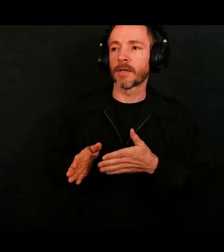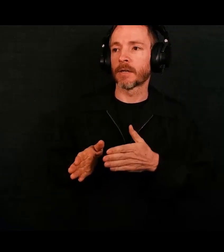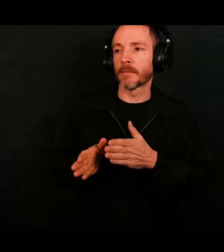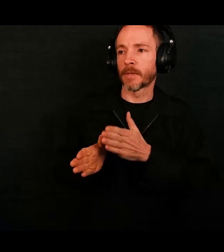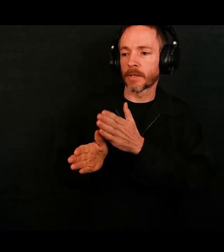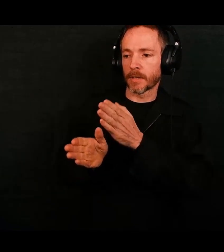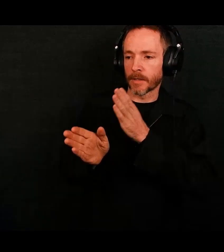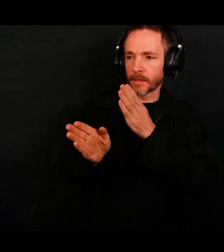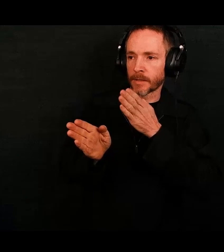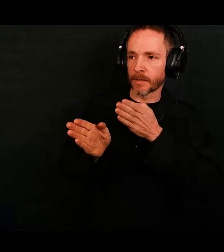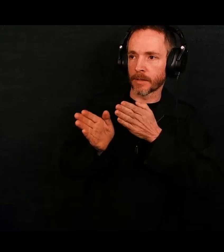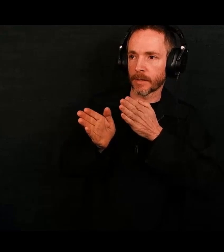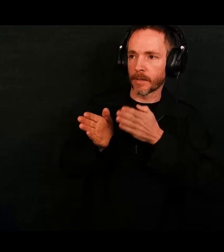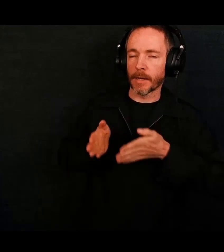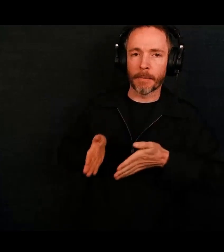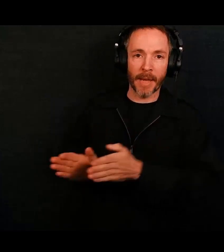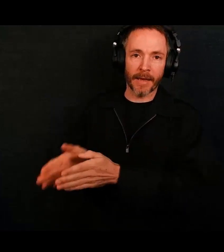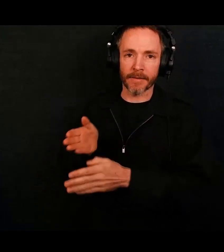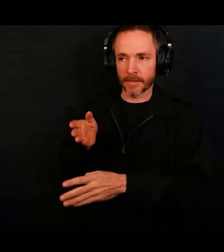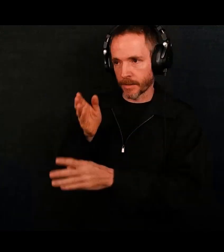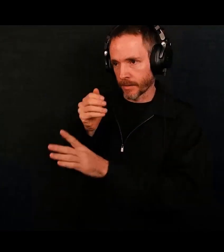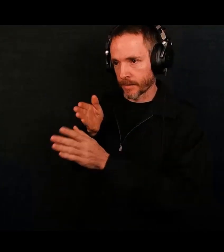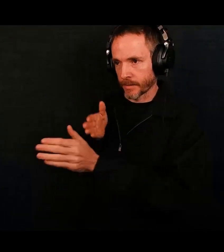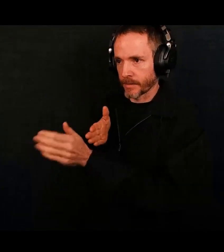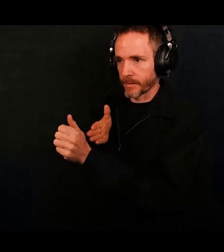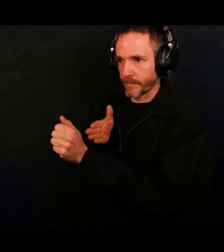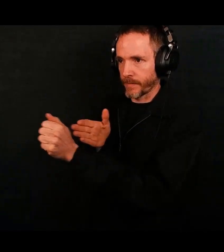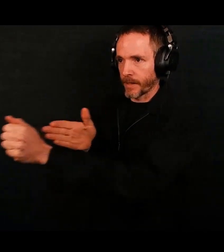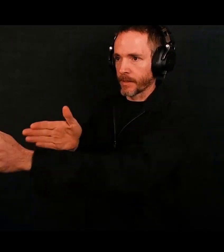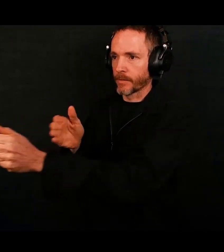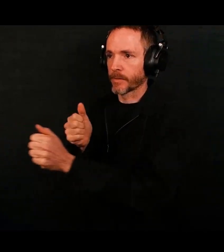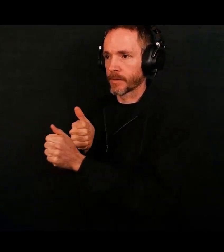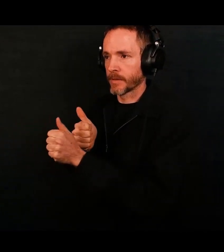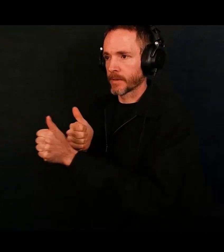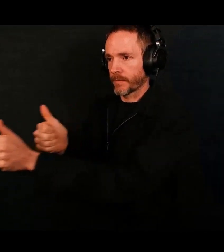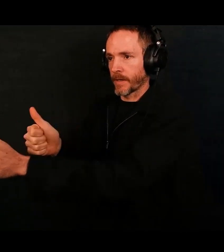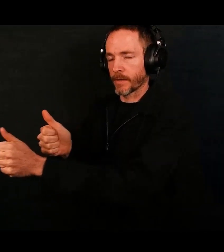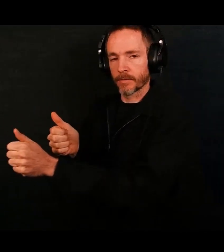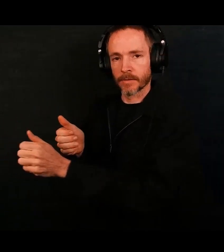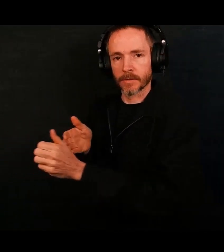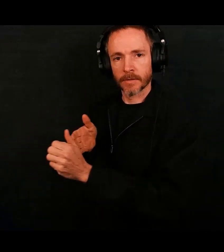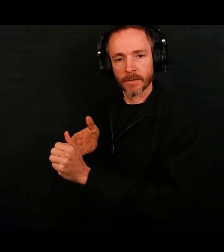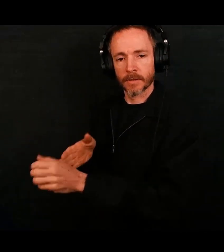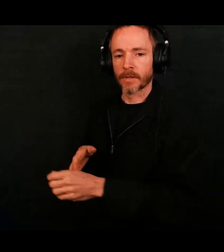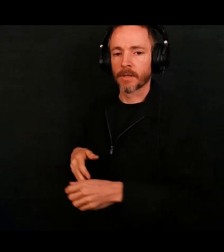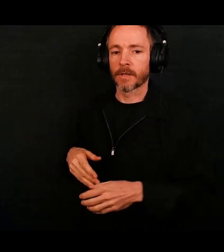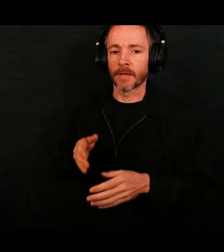bandsaw a path to follow.